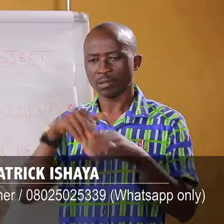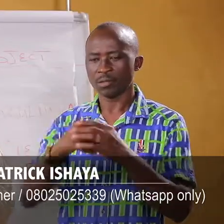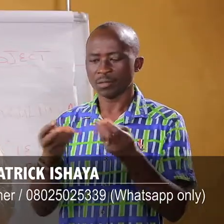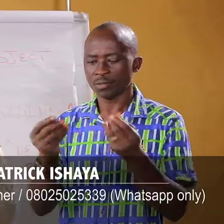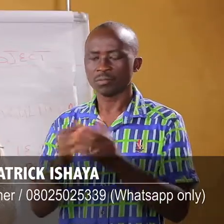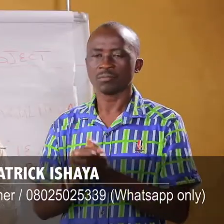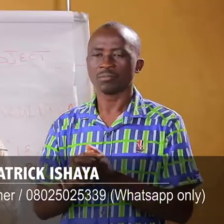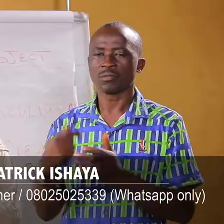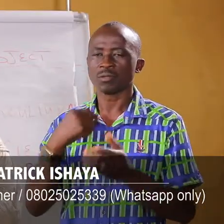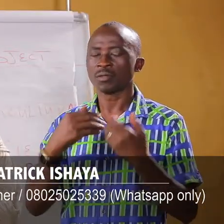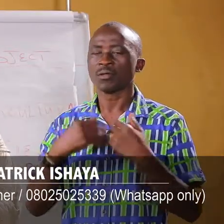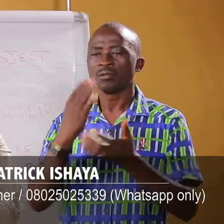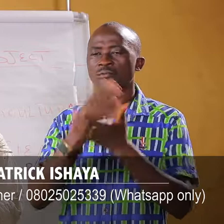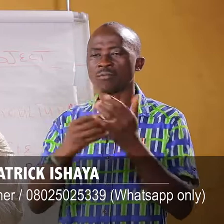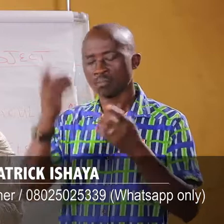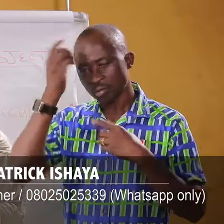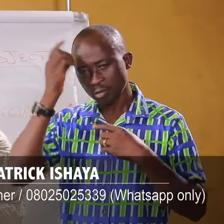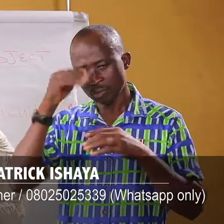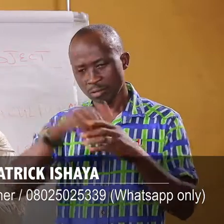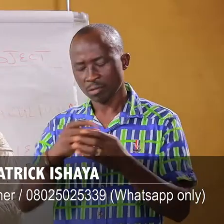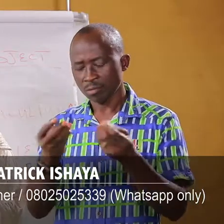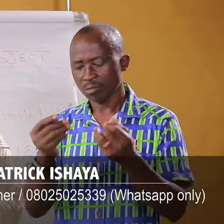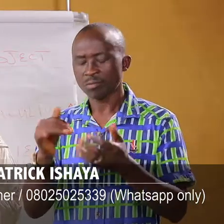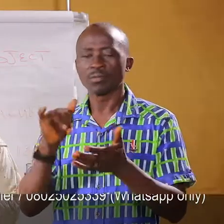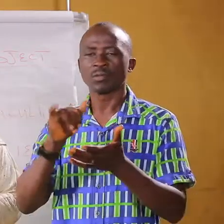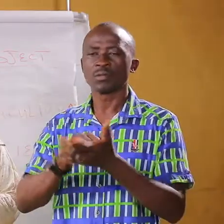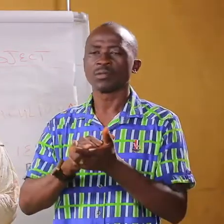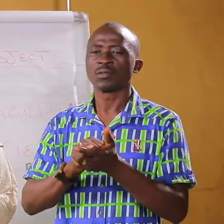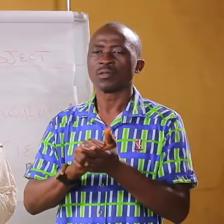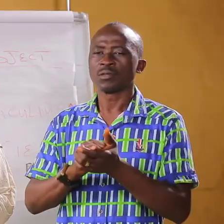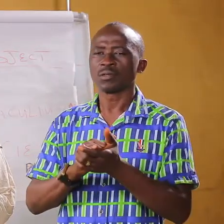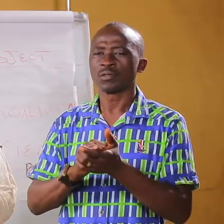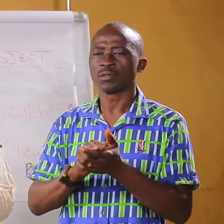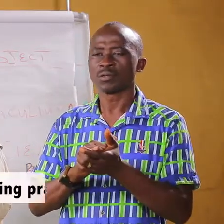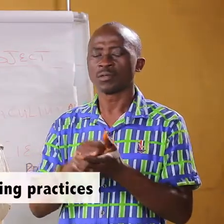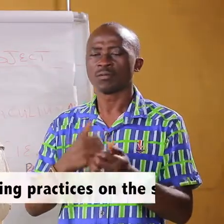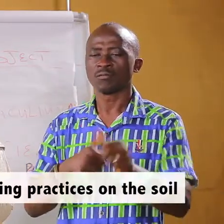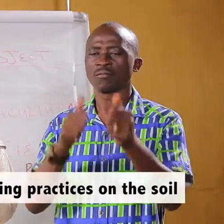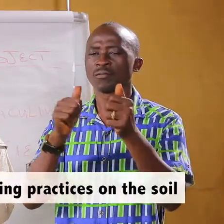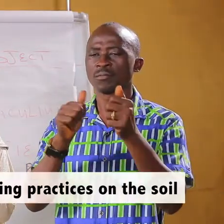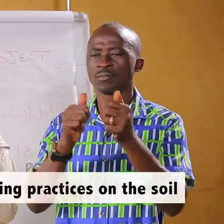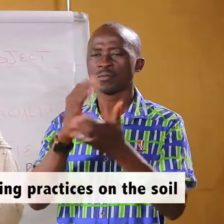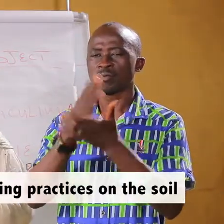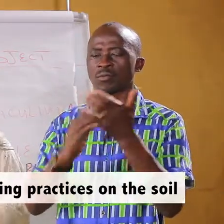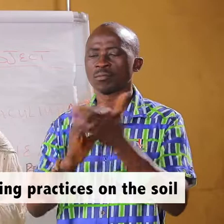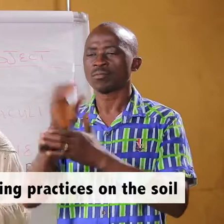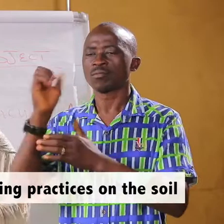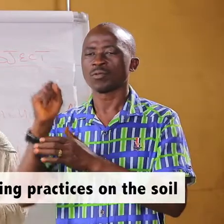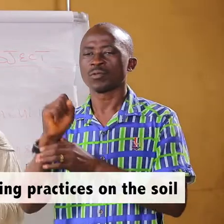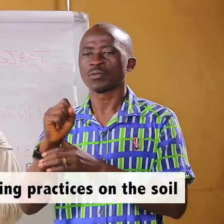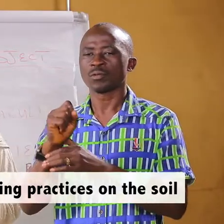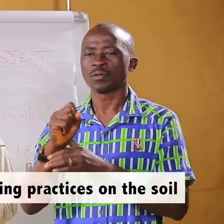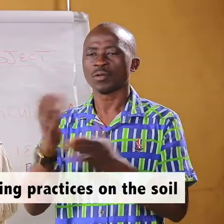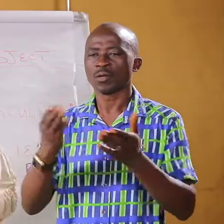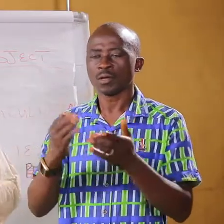some pests and disease that are what? They are associated to the soil. So they need or they follow some particular crops. So here